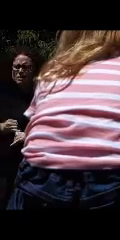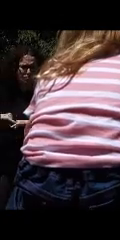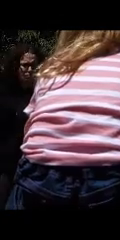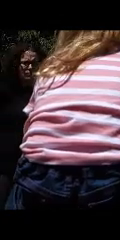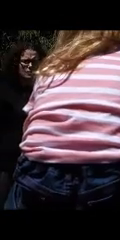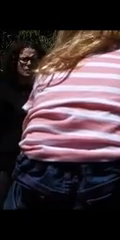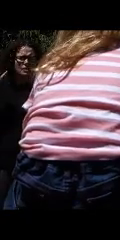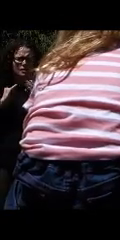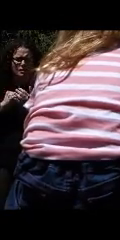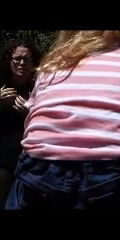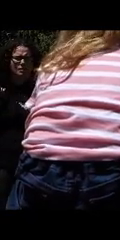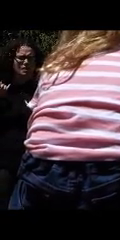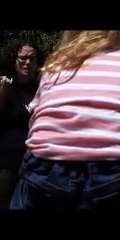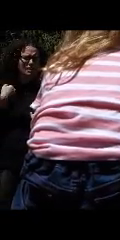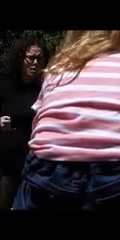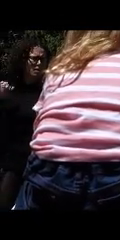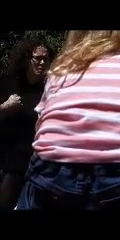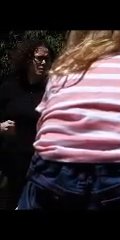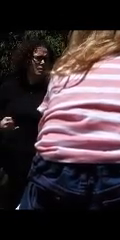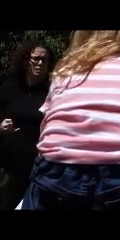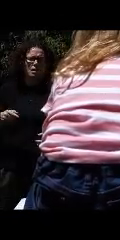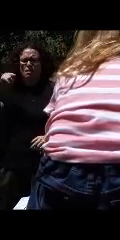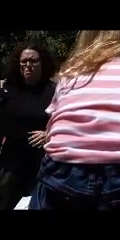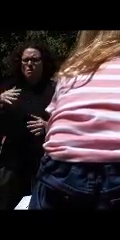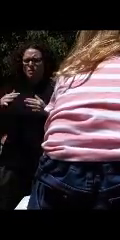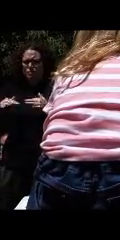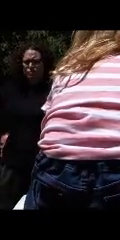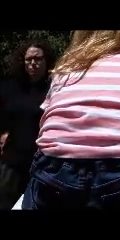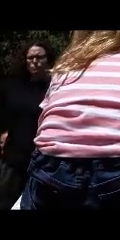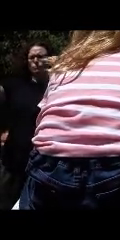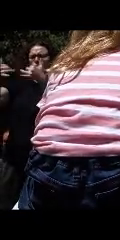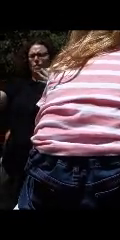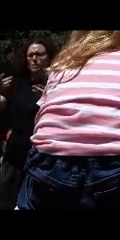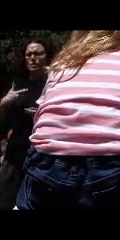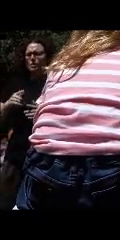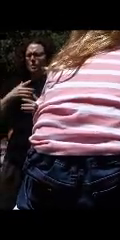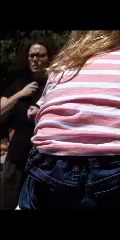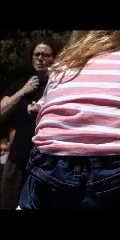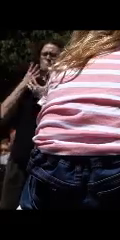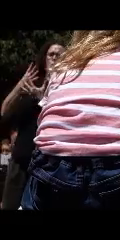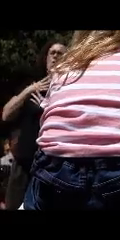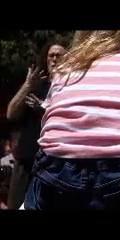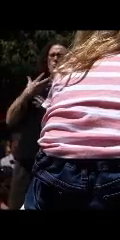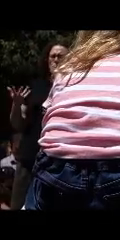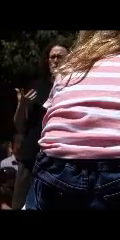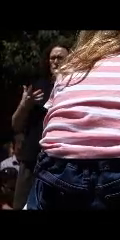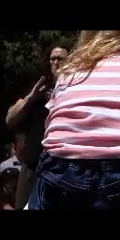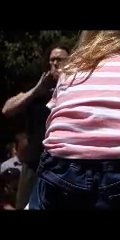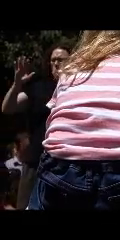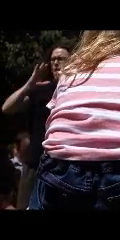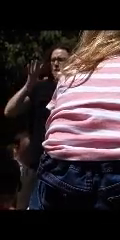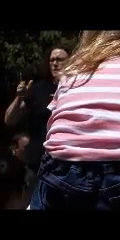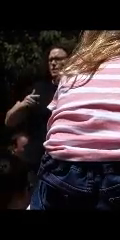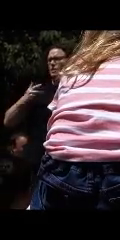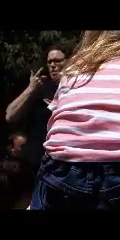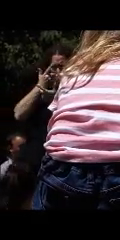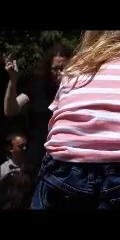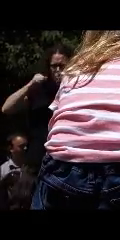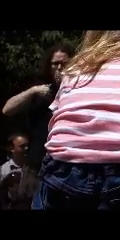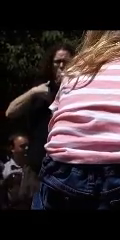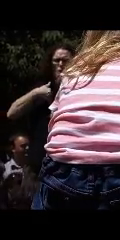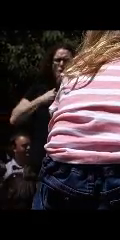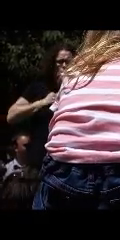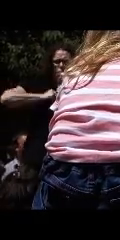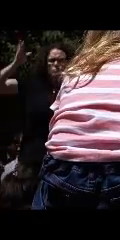disgusting, but this rally is a really inspiring turnout. I think this is absolutely amazing. Should give everyone heart that we can fight back against